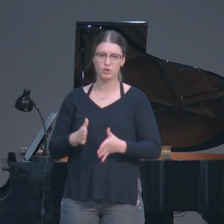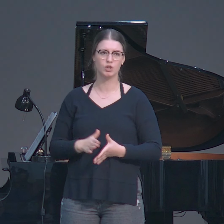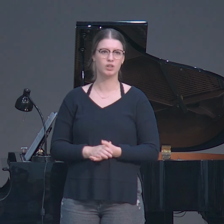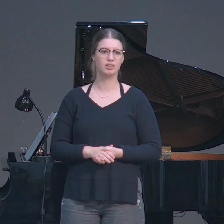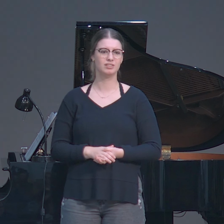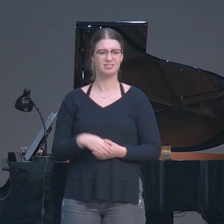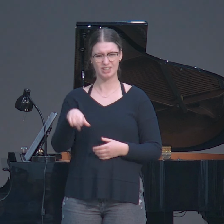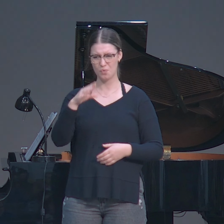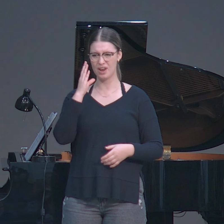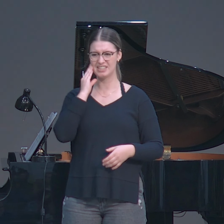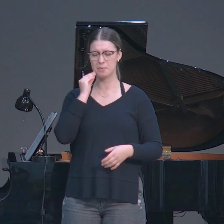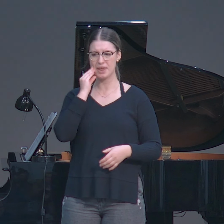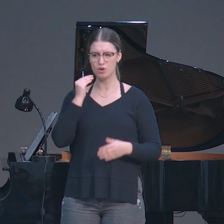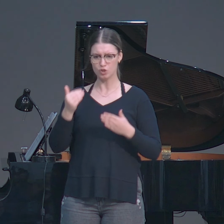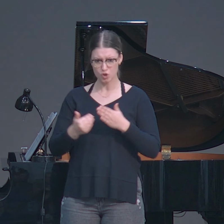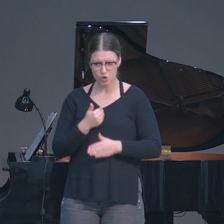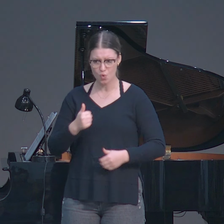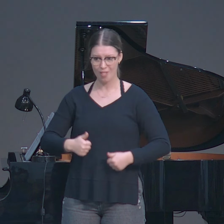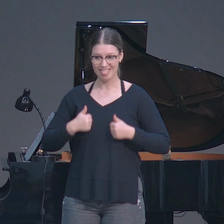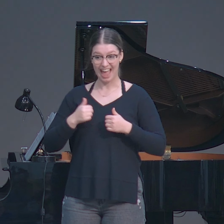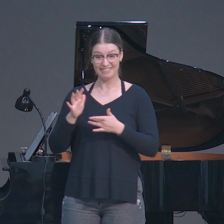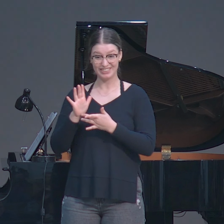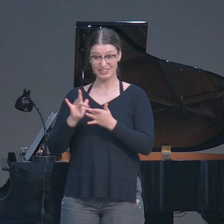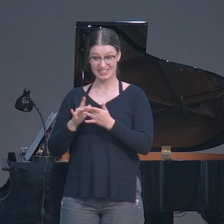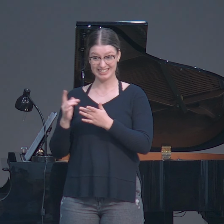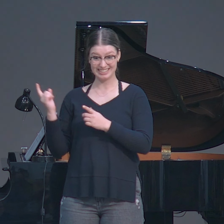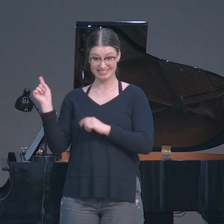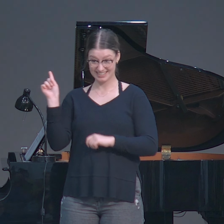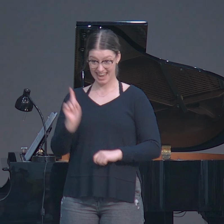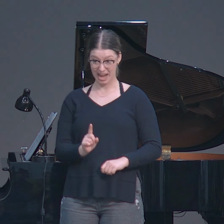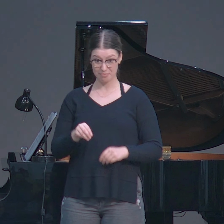are you experiencing the new life that Jesus came to bring?